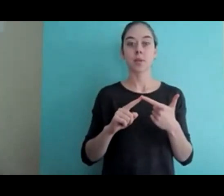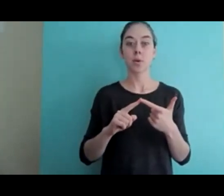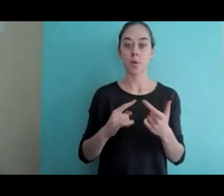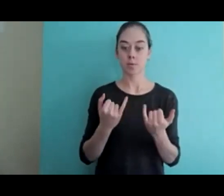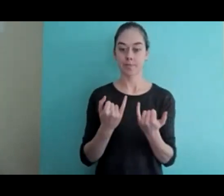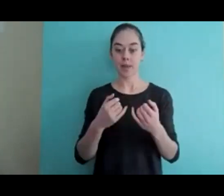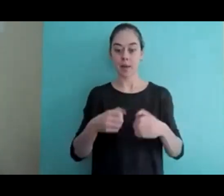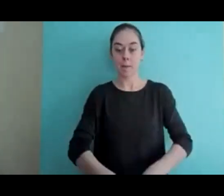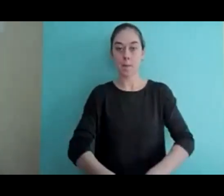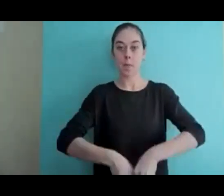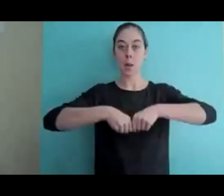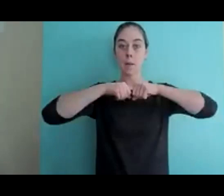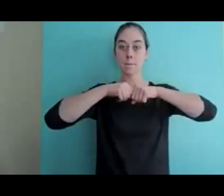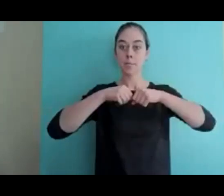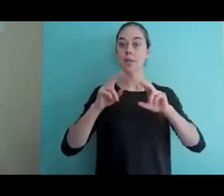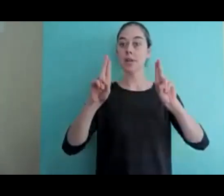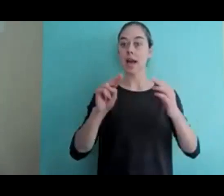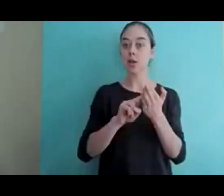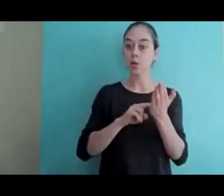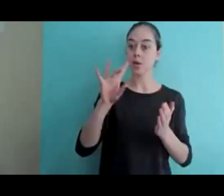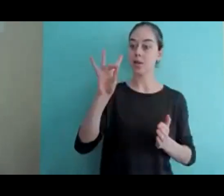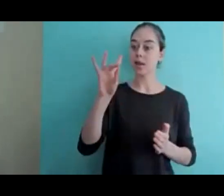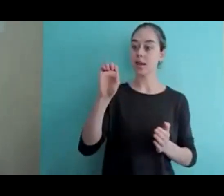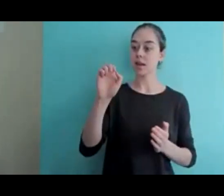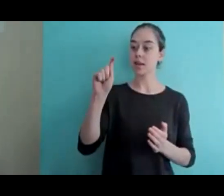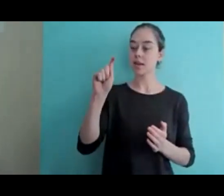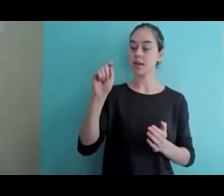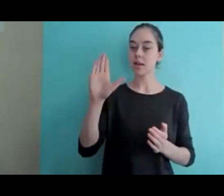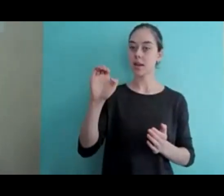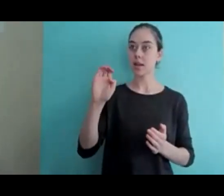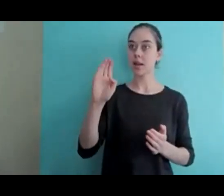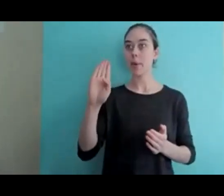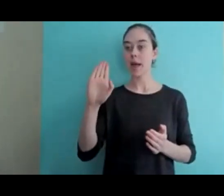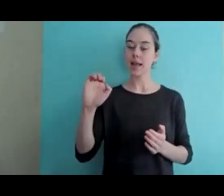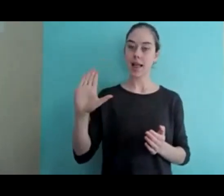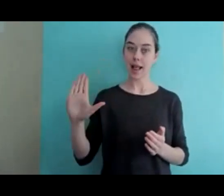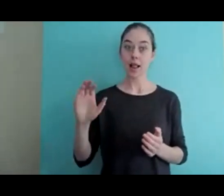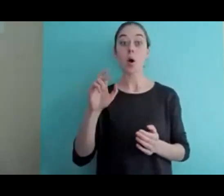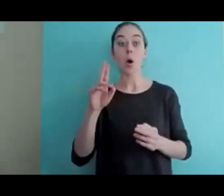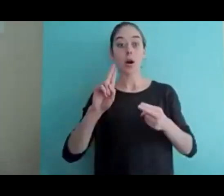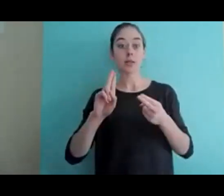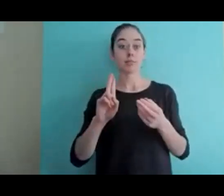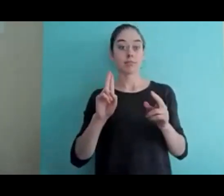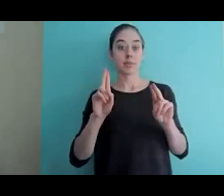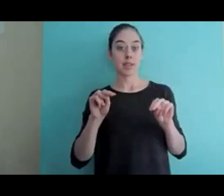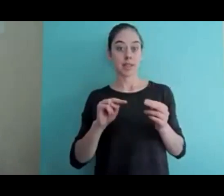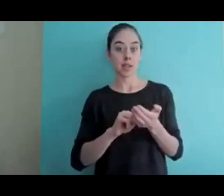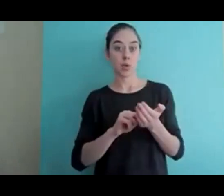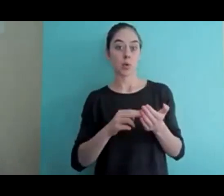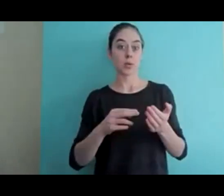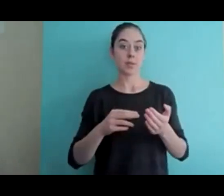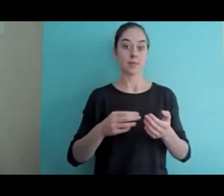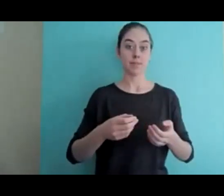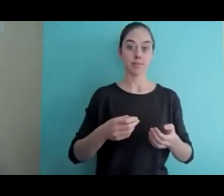pull-ups. So you can use a kettlebell or we're pulling up like this. Okay, elbows